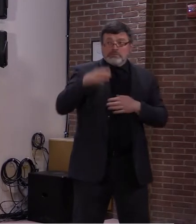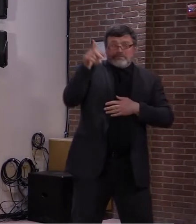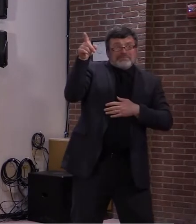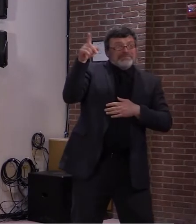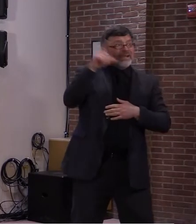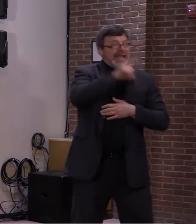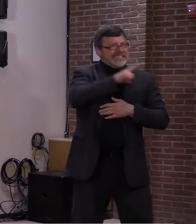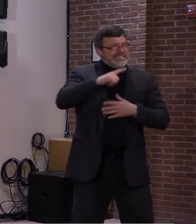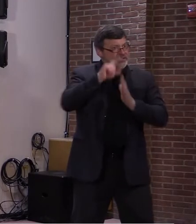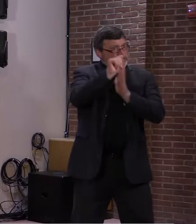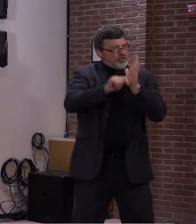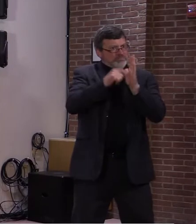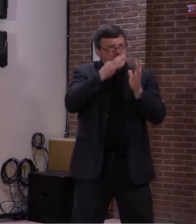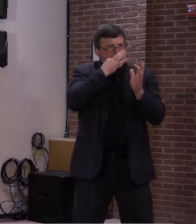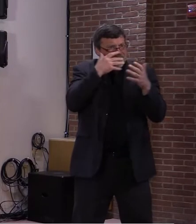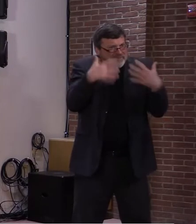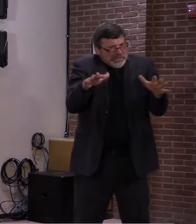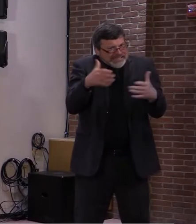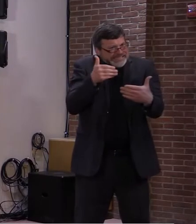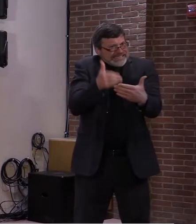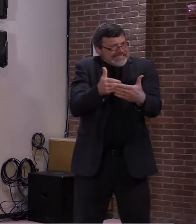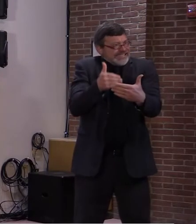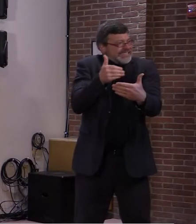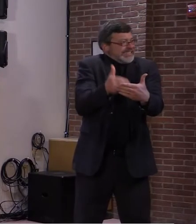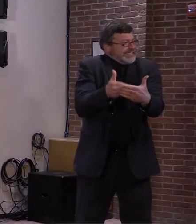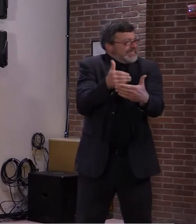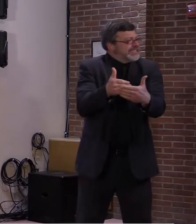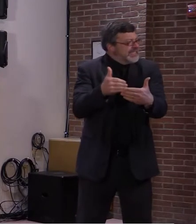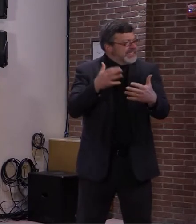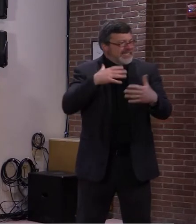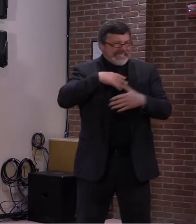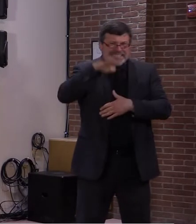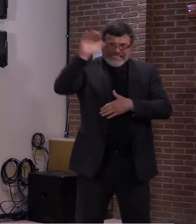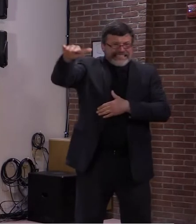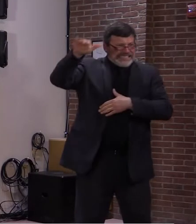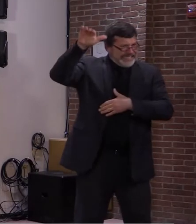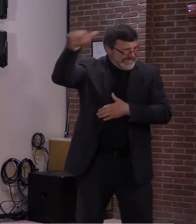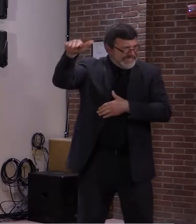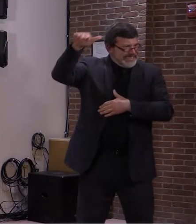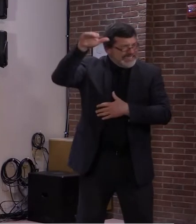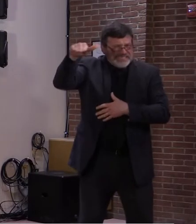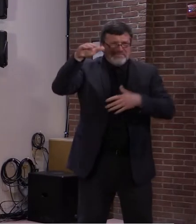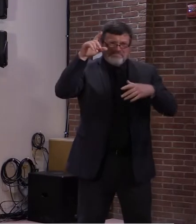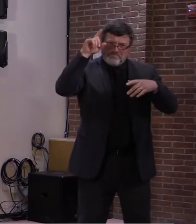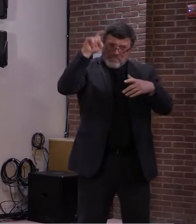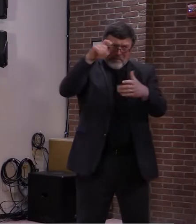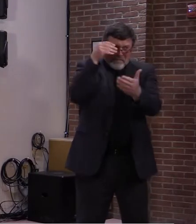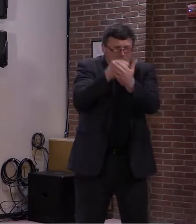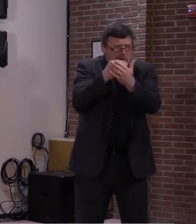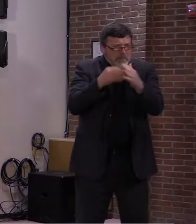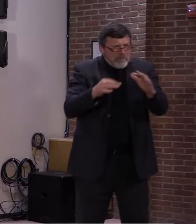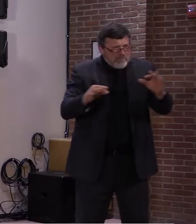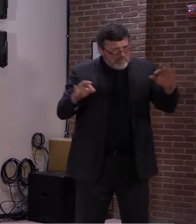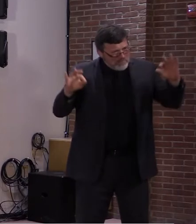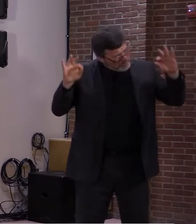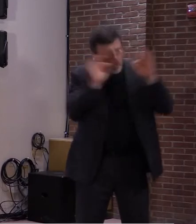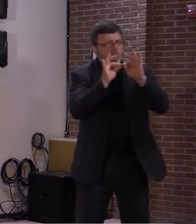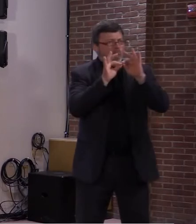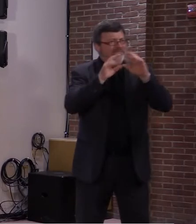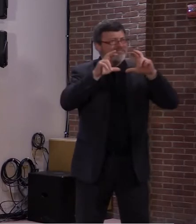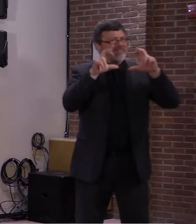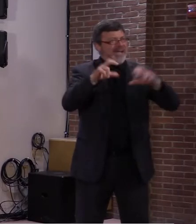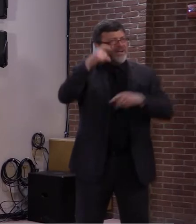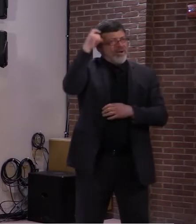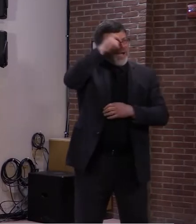us to spend and invest this money wisely. I'll now turn it over to Secretary Curley, who will go into further